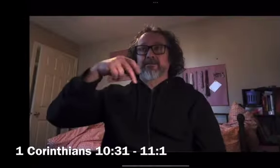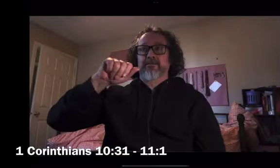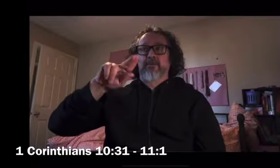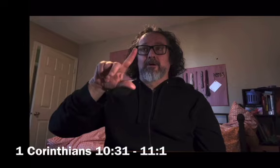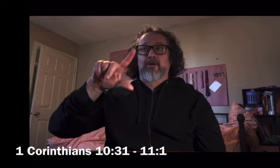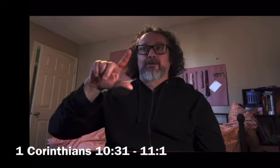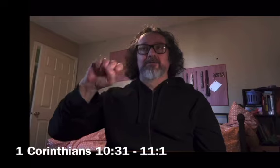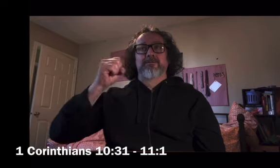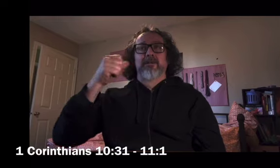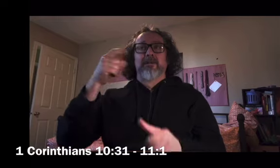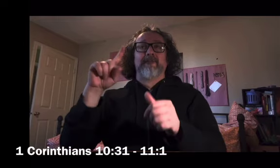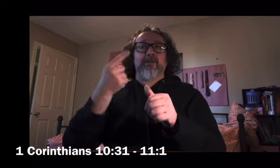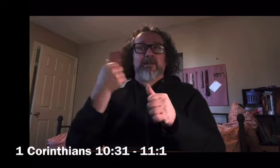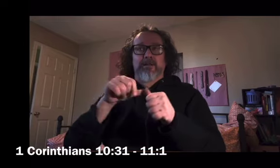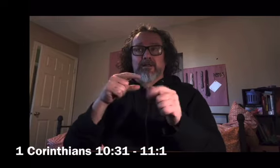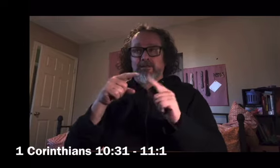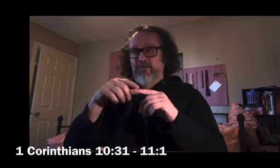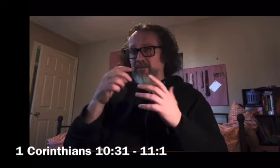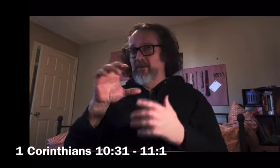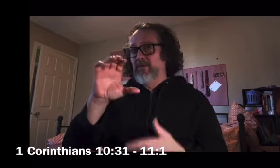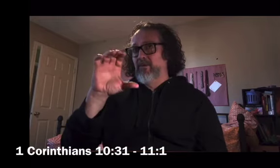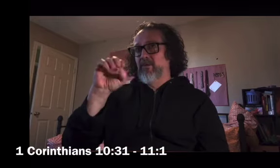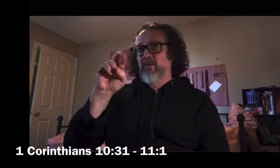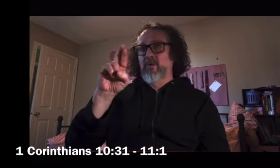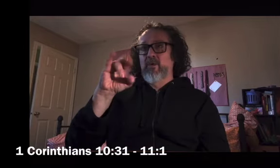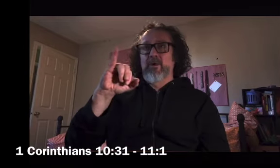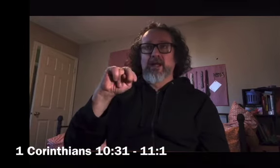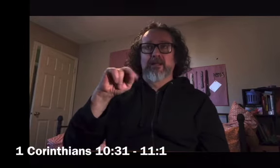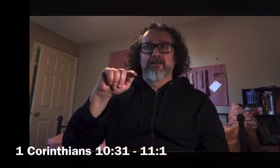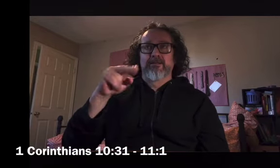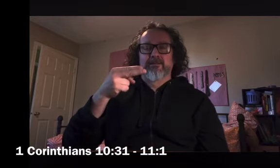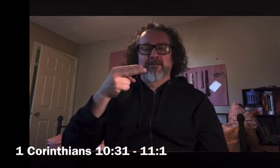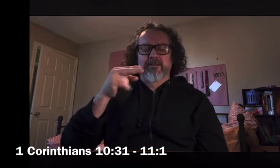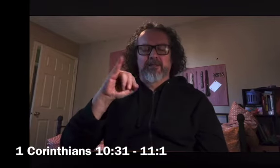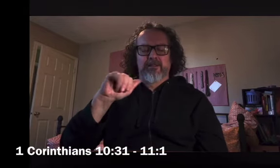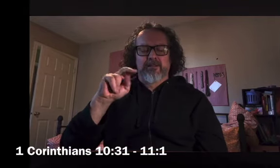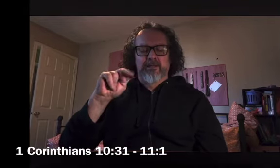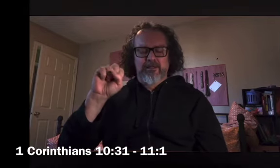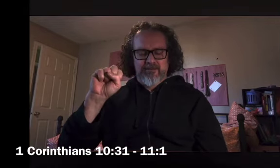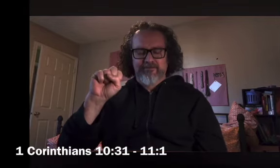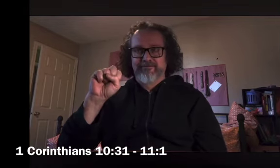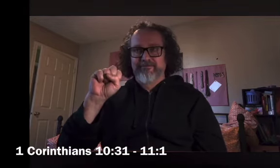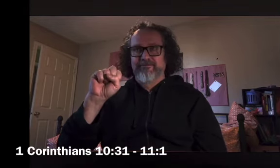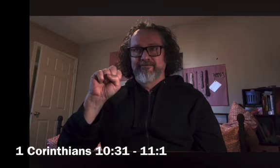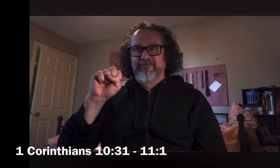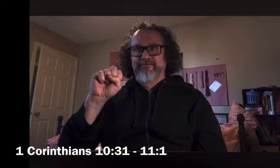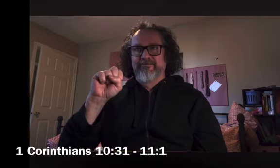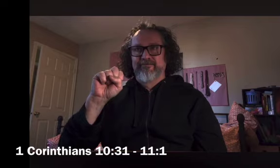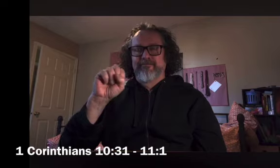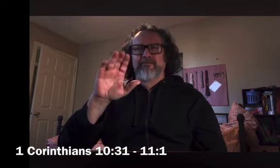A reading from St. Paul's first letter to the Corinthians.